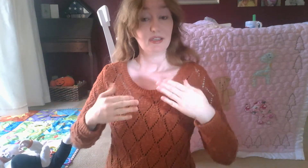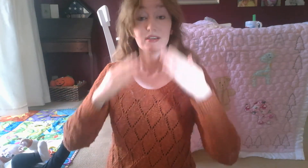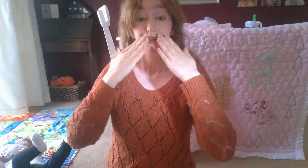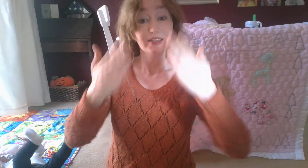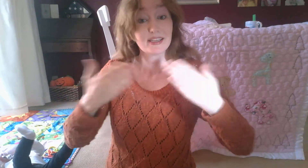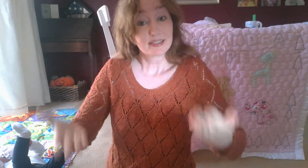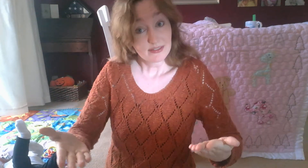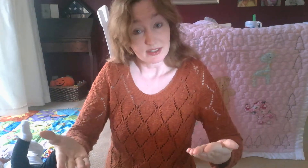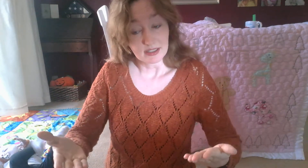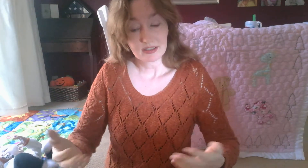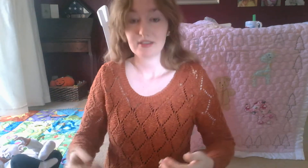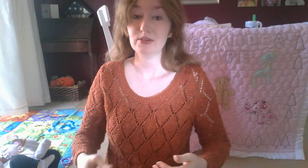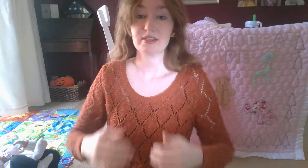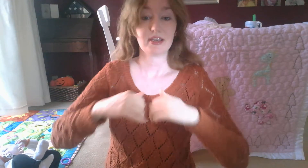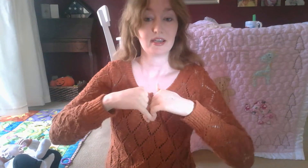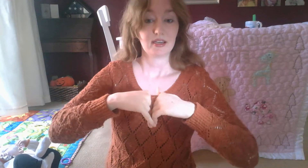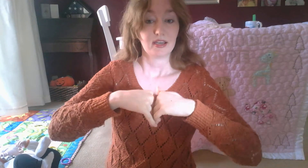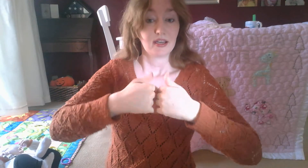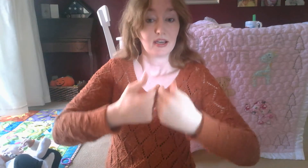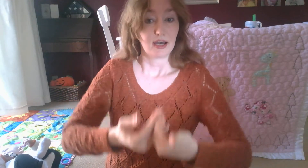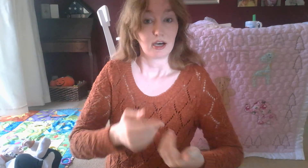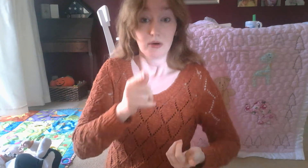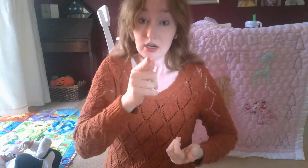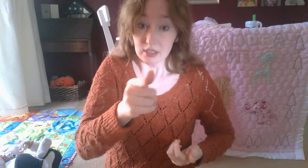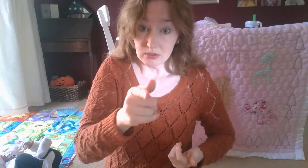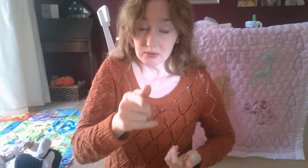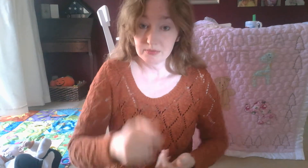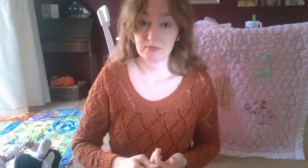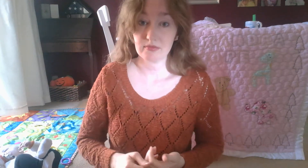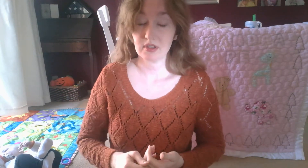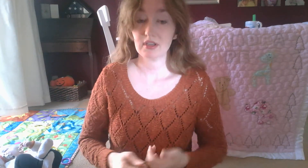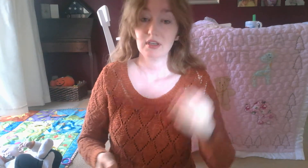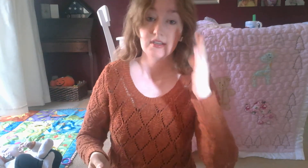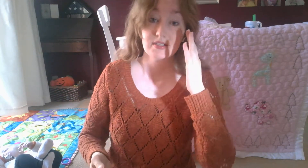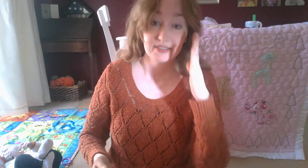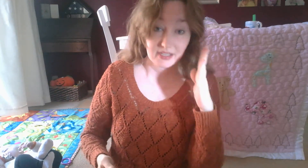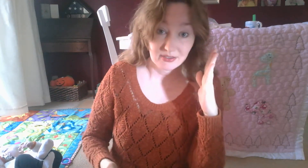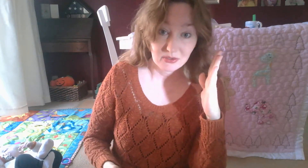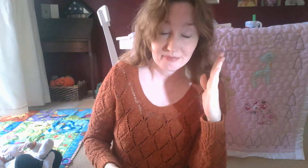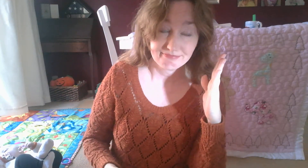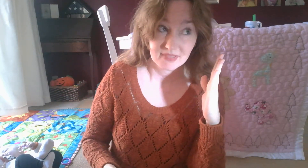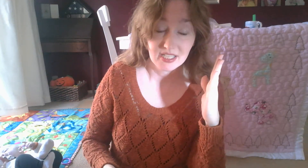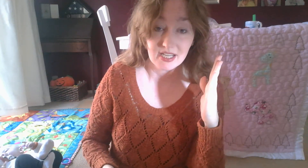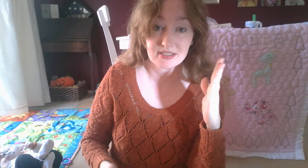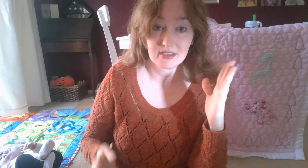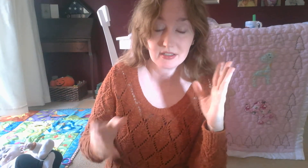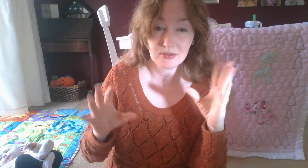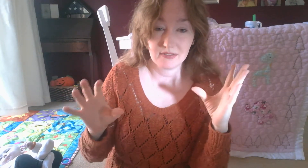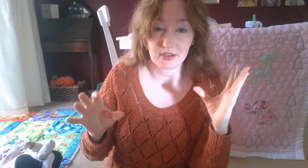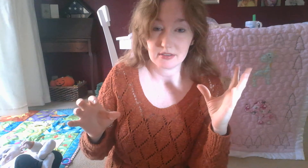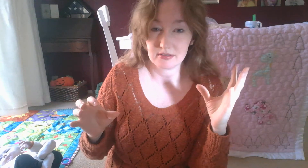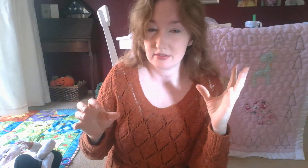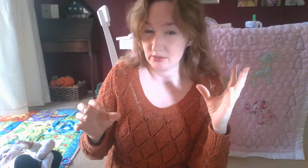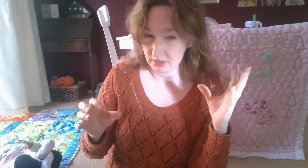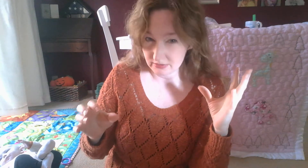Happy Thanksgiving." You could say, "How are you?" Side note, in ASL you leave out the to be